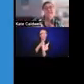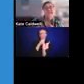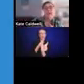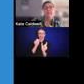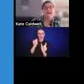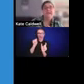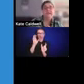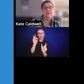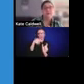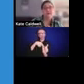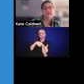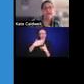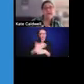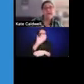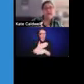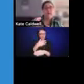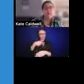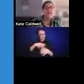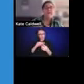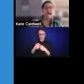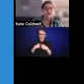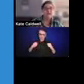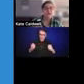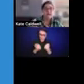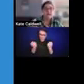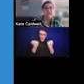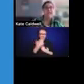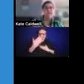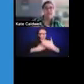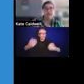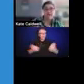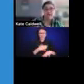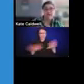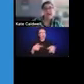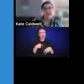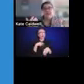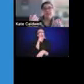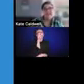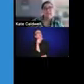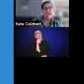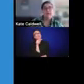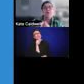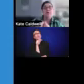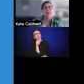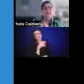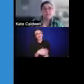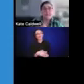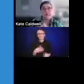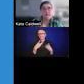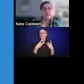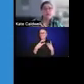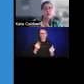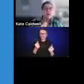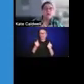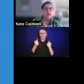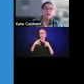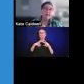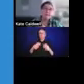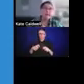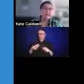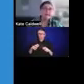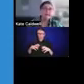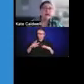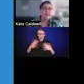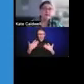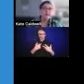It makes its way back to the community in a way that's actually going to lead to action. And so this can be incredibly powerful when we're looking